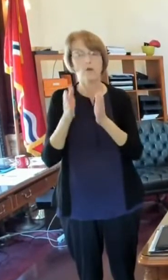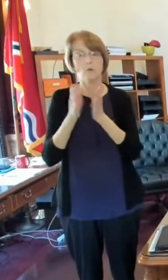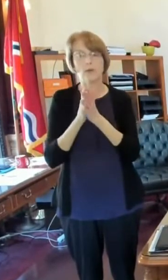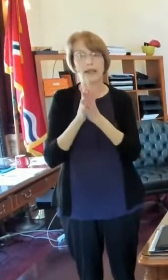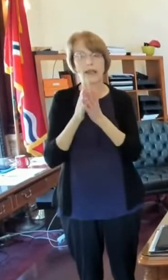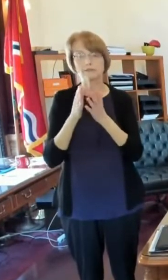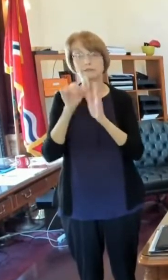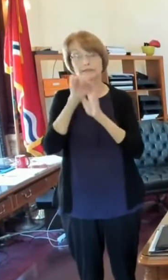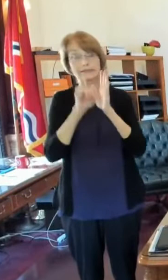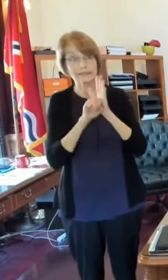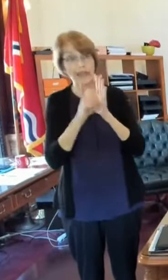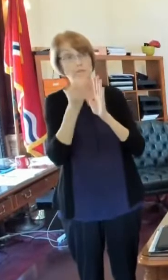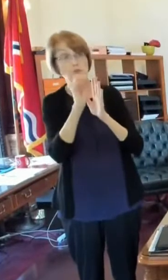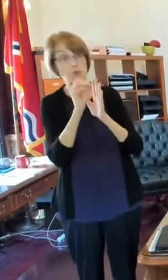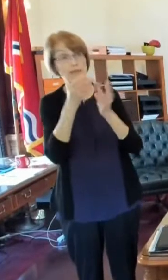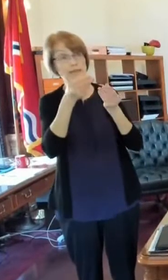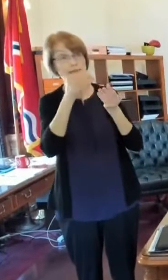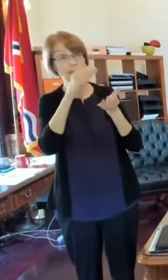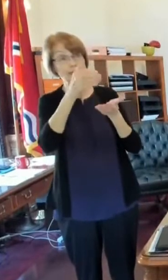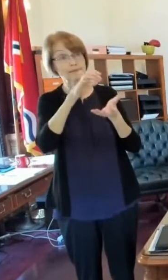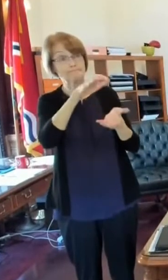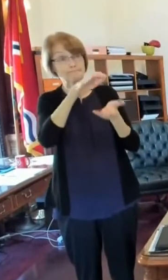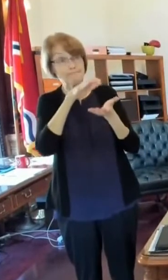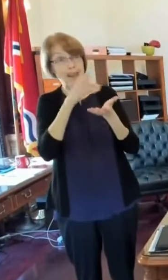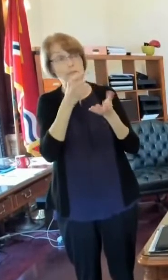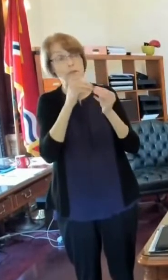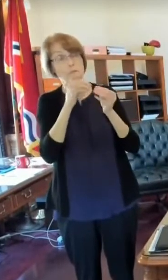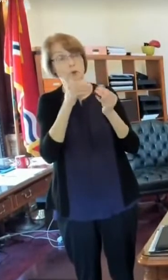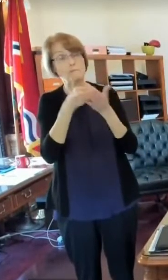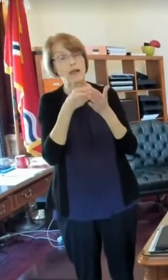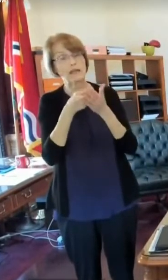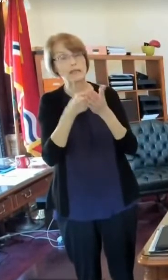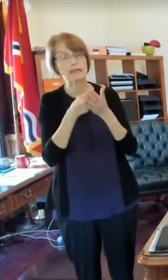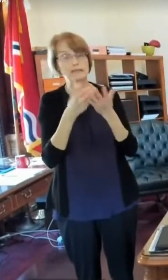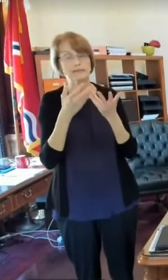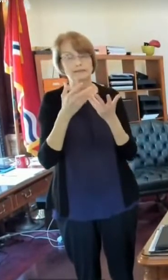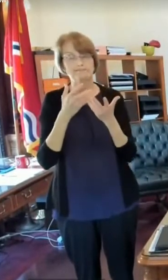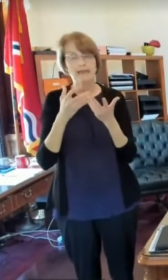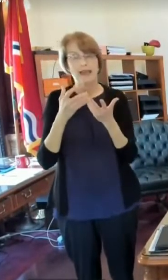through the state. We have a little bit of contingency left in our